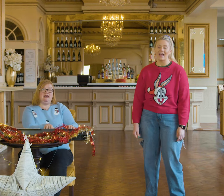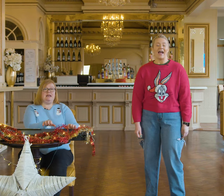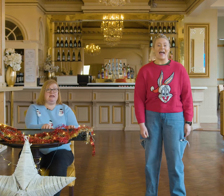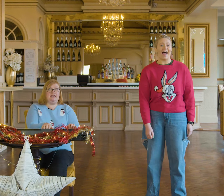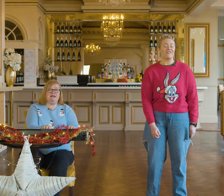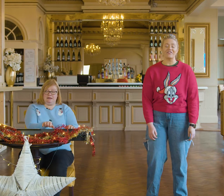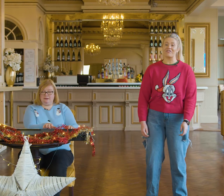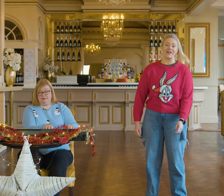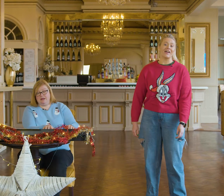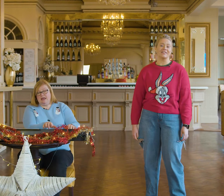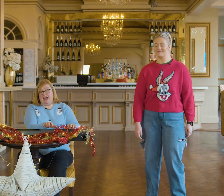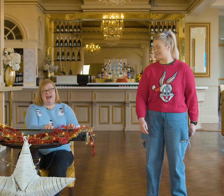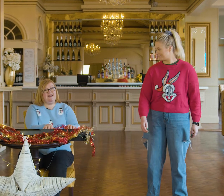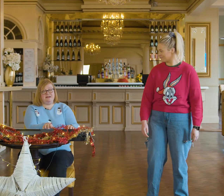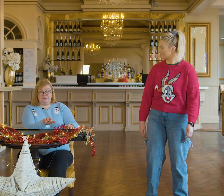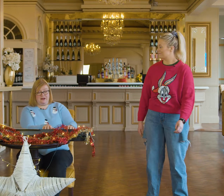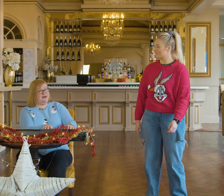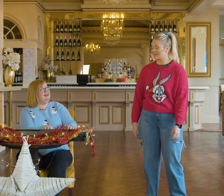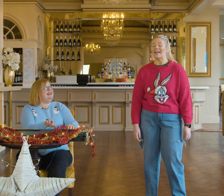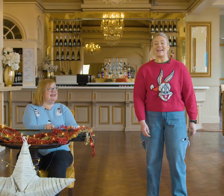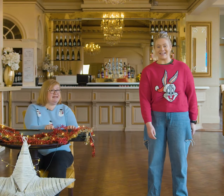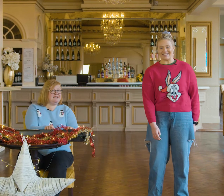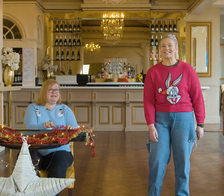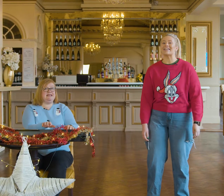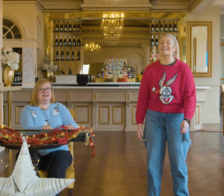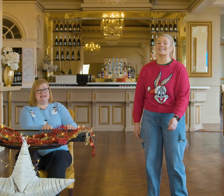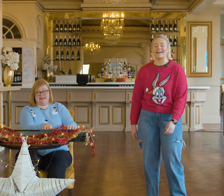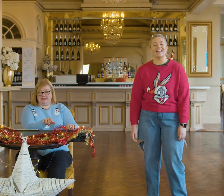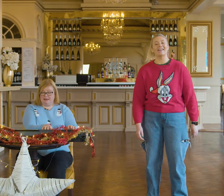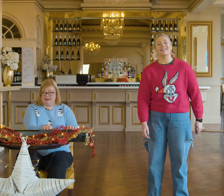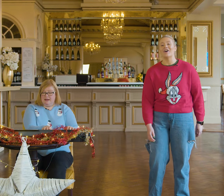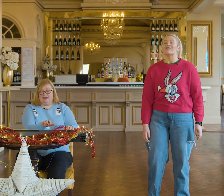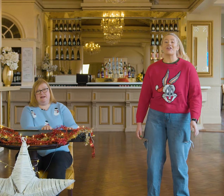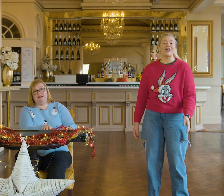playing, having fun. having fun. It's the season